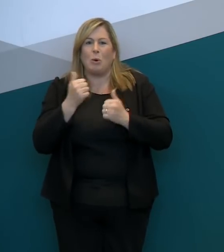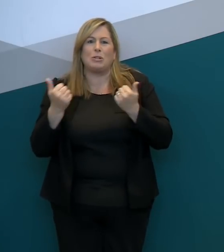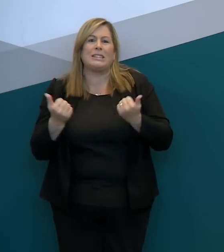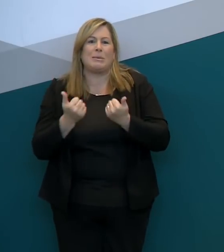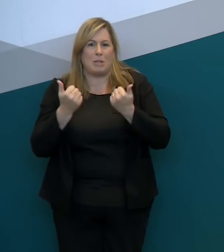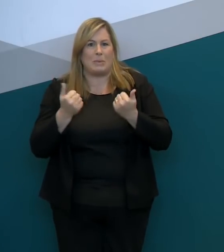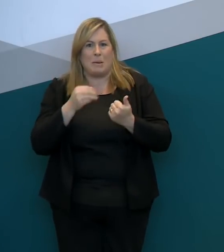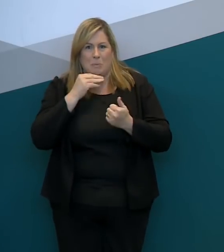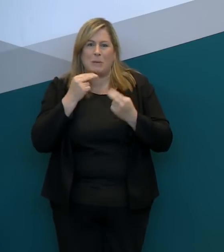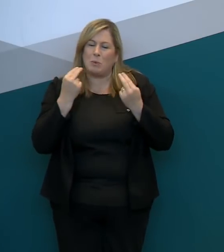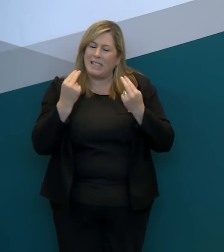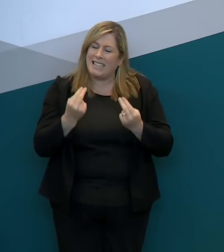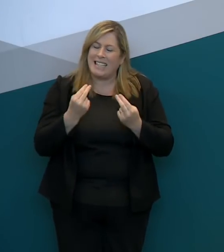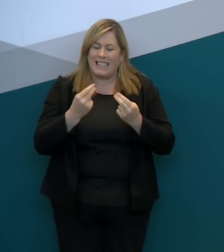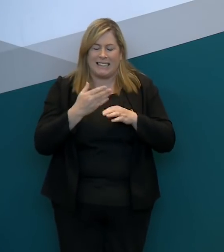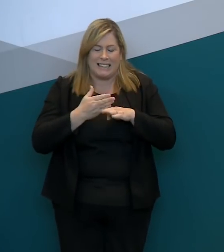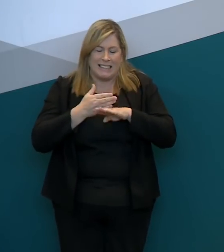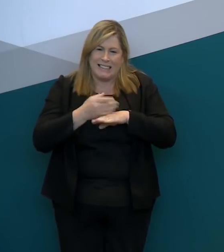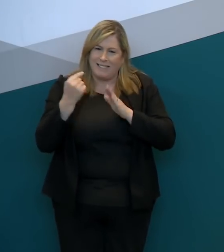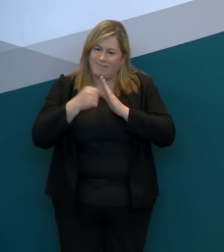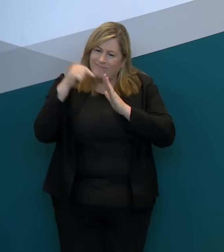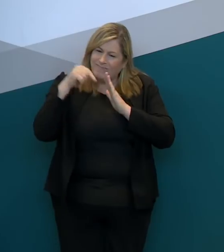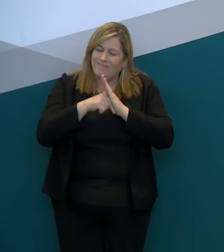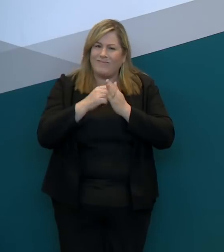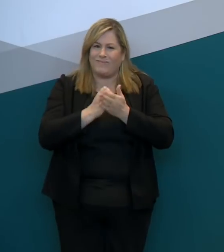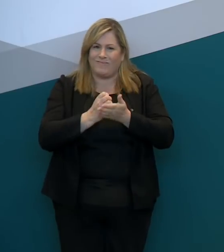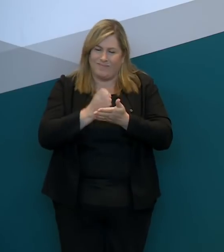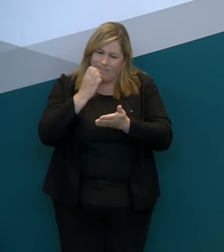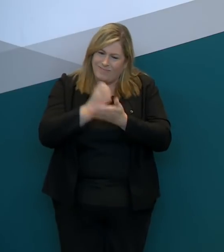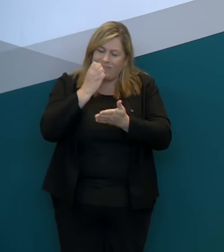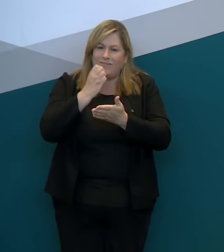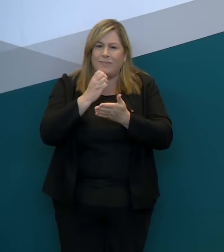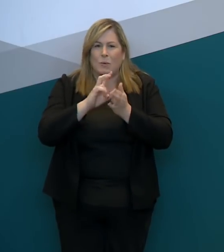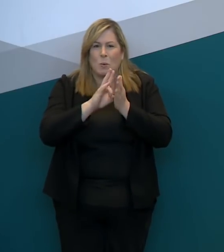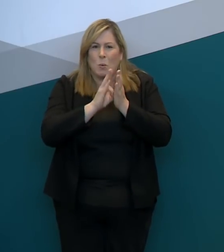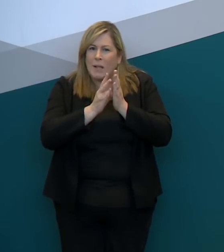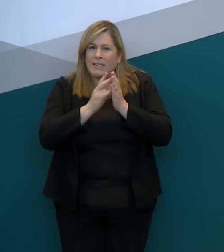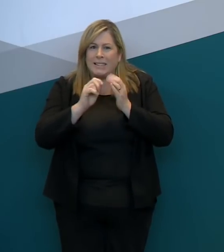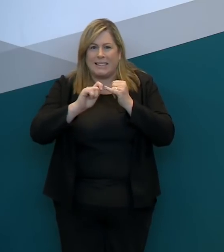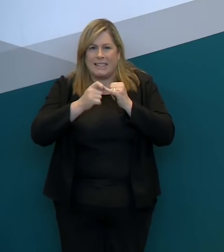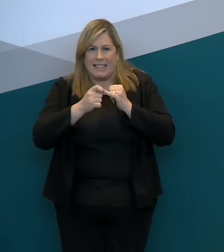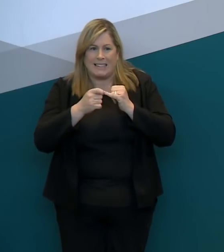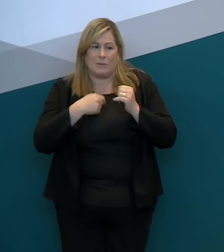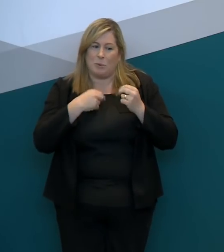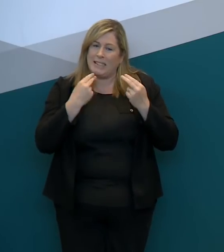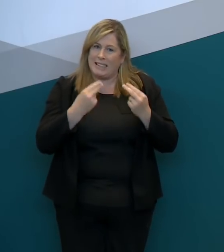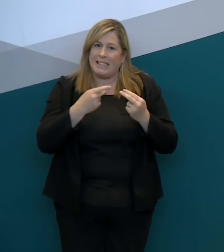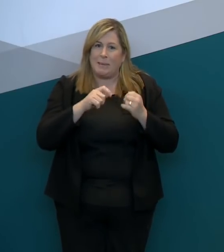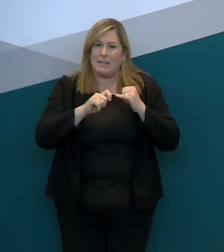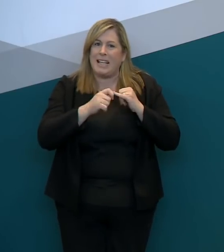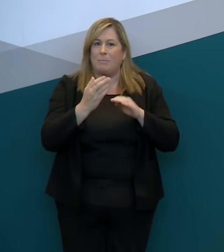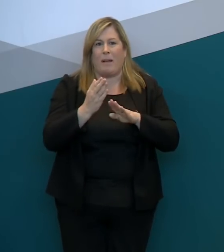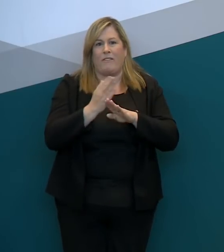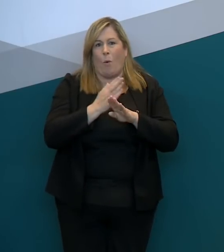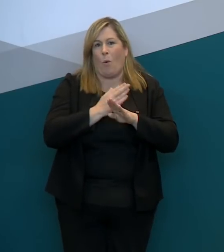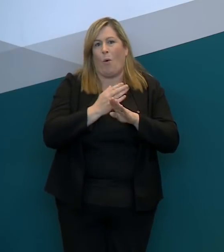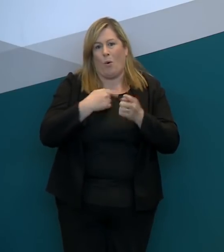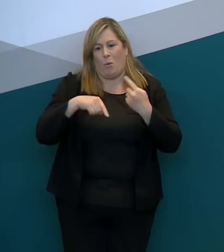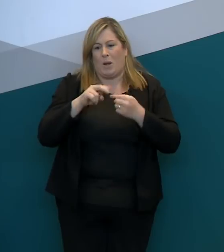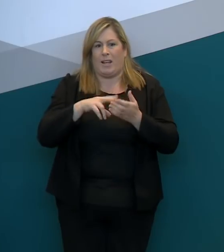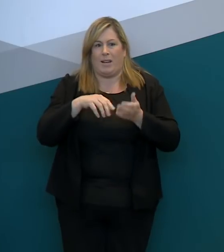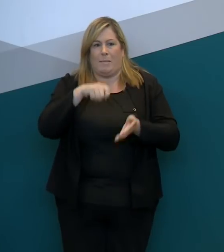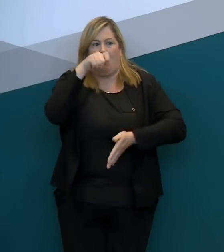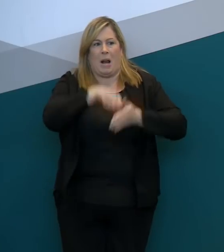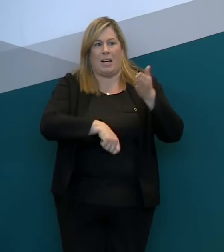a reliable seroprevalence test. We know work is happening to validate some of those tests and to test them in larger trials, if you like, to establish